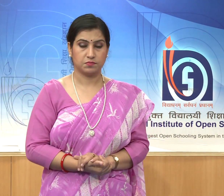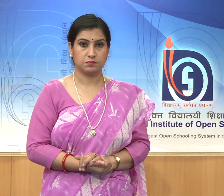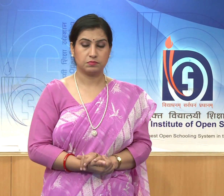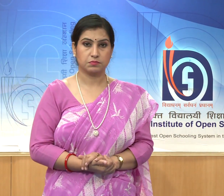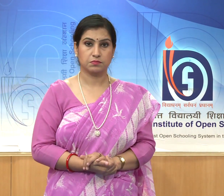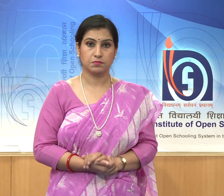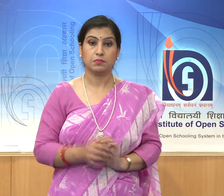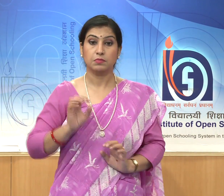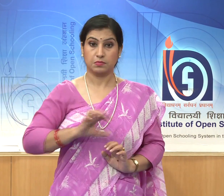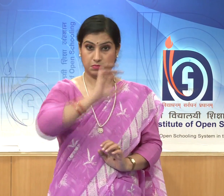different